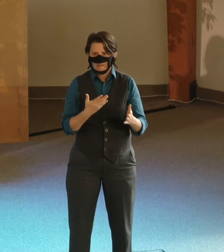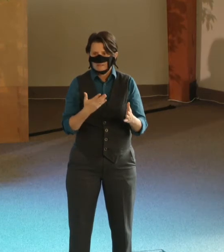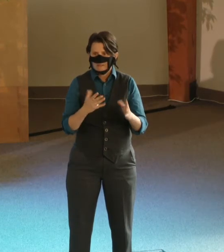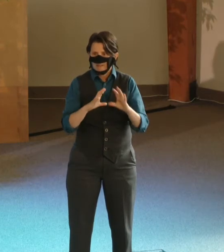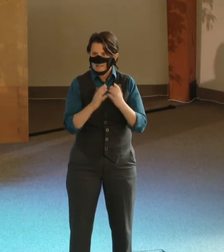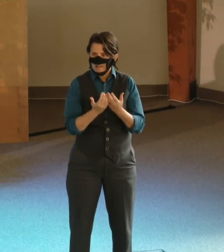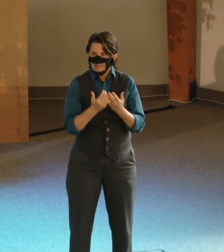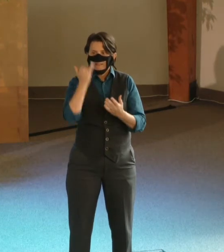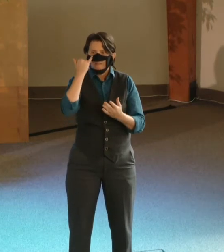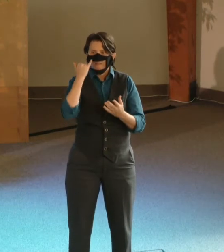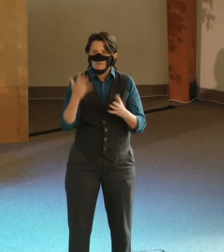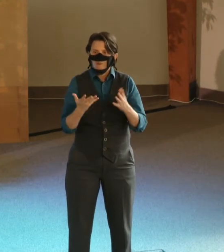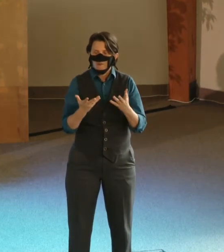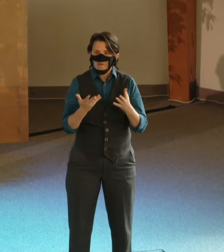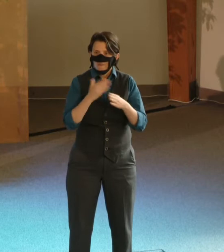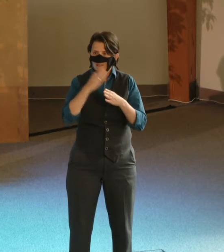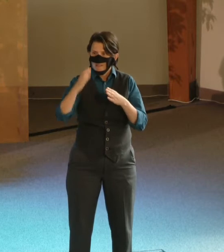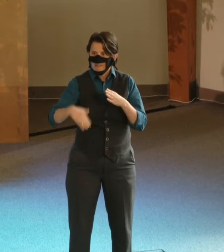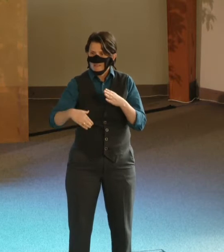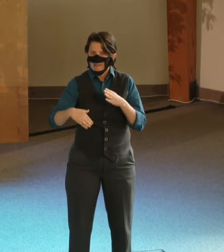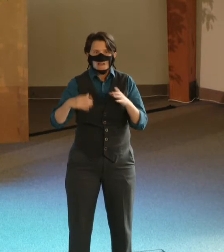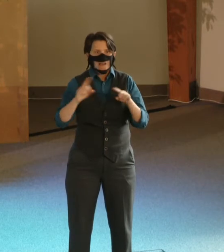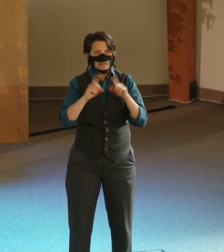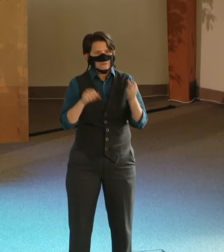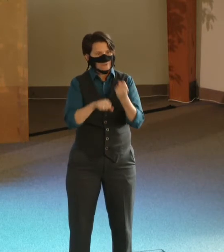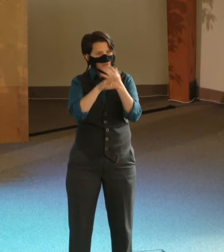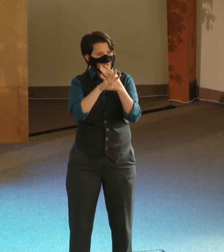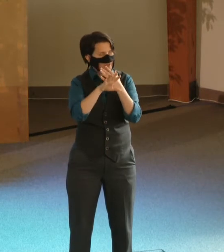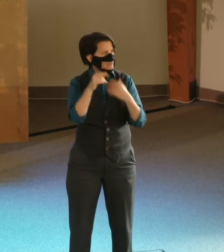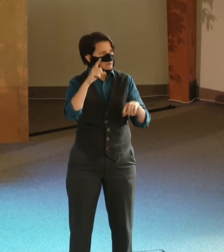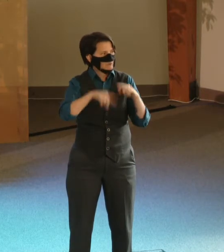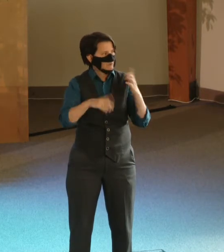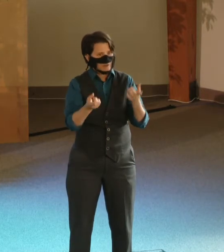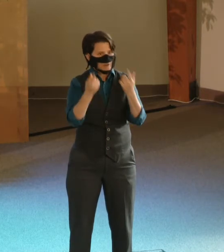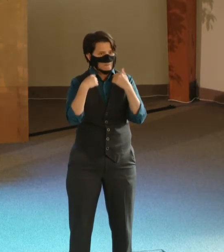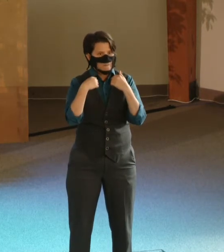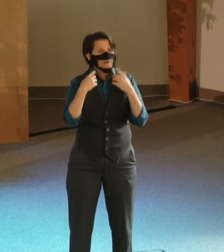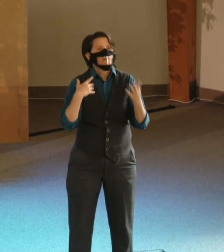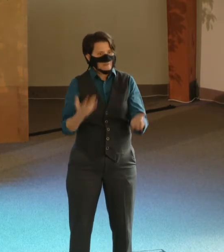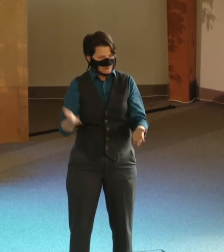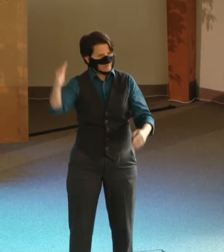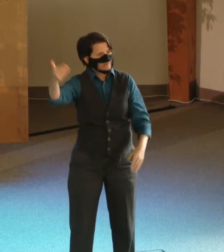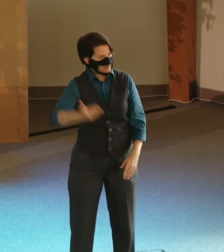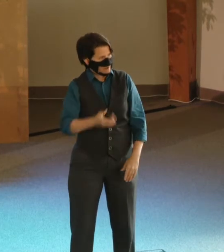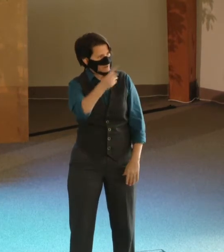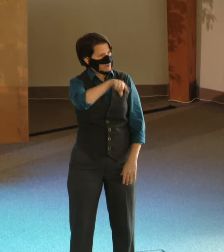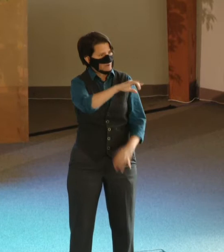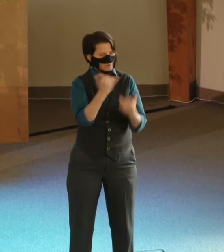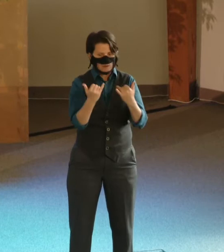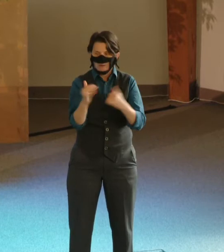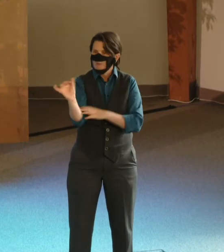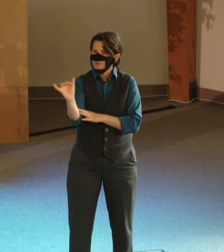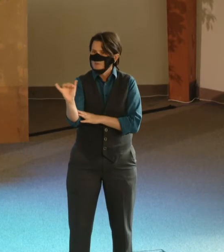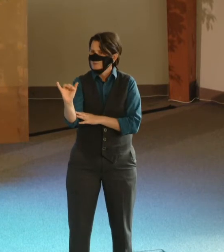you completed it a little while ago and it was virtual and you couldn't come up, we invite you up as well, please.